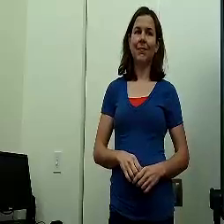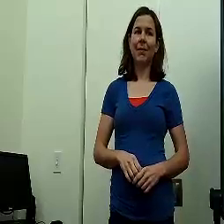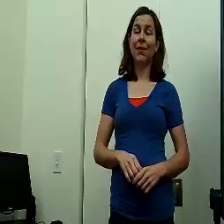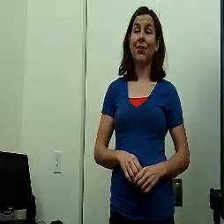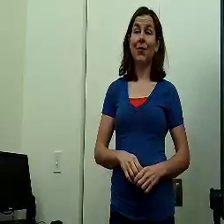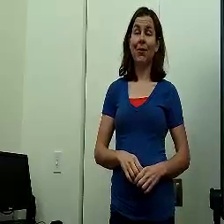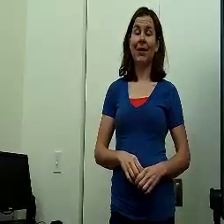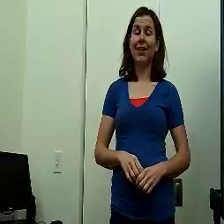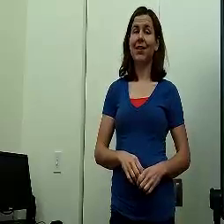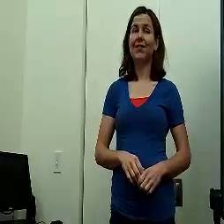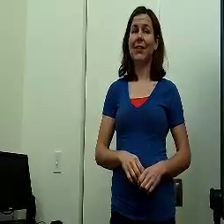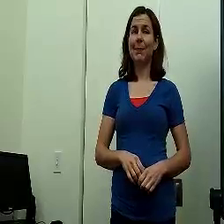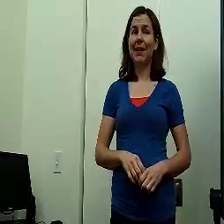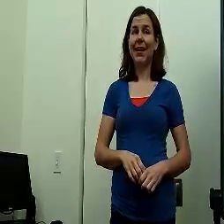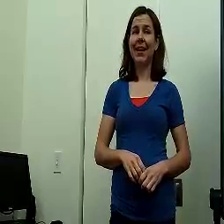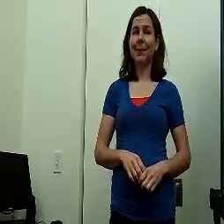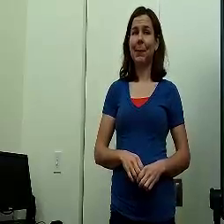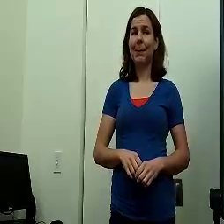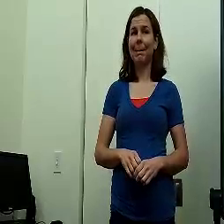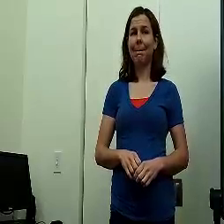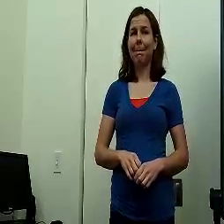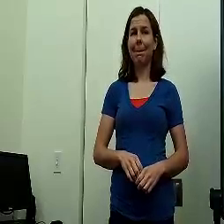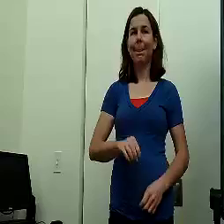Let me know if you want me to spell again. Spell again, please.